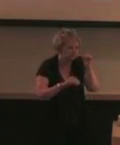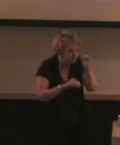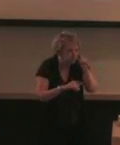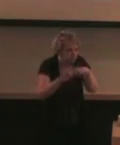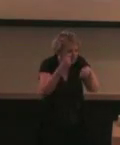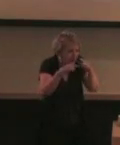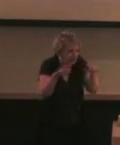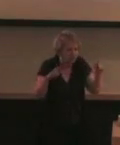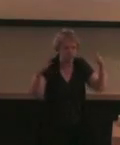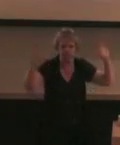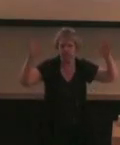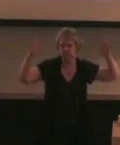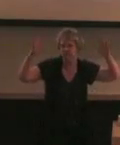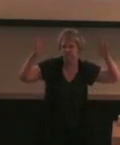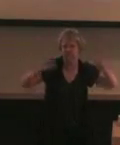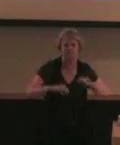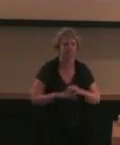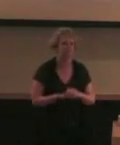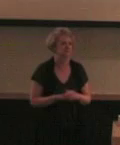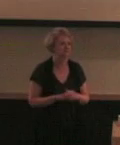language here. So